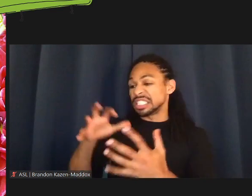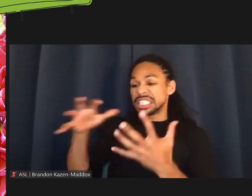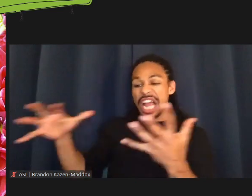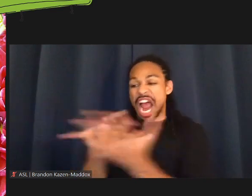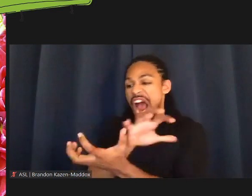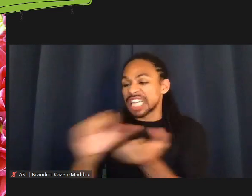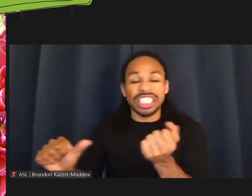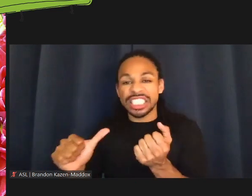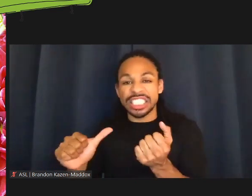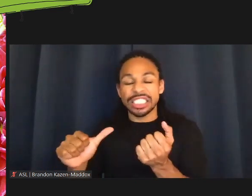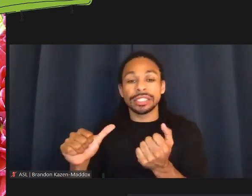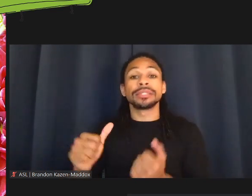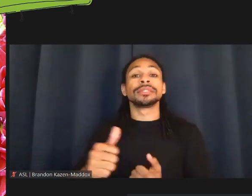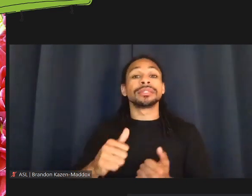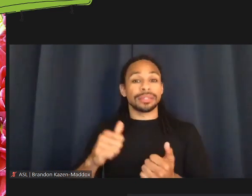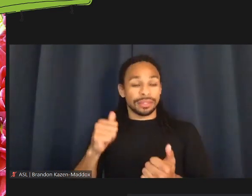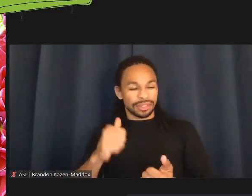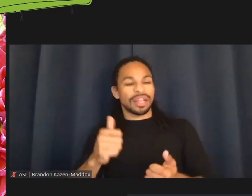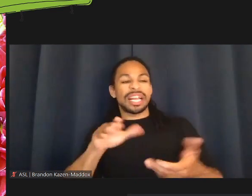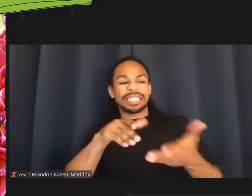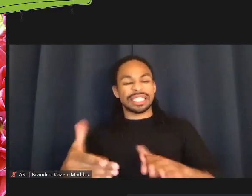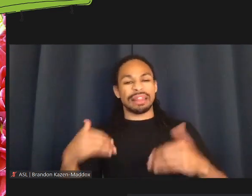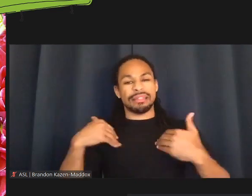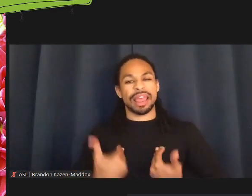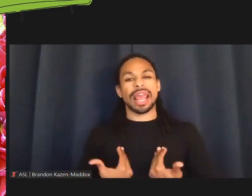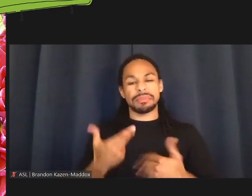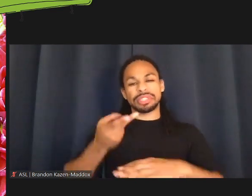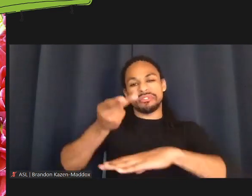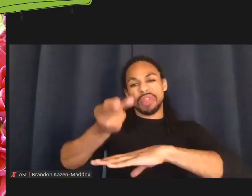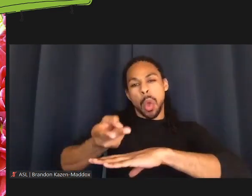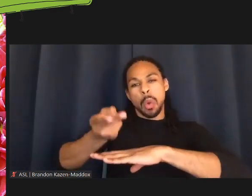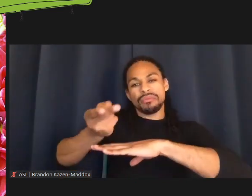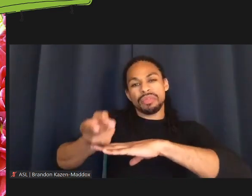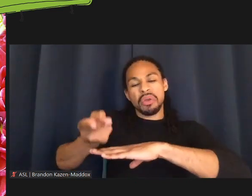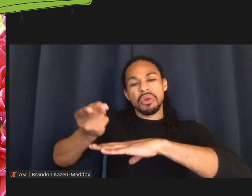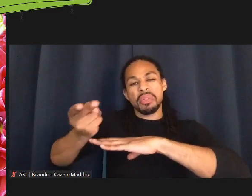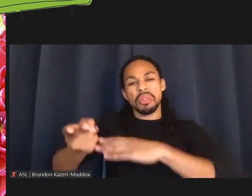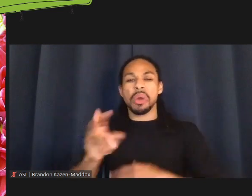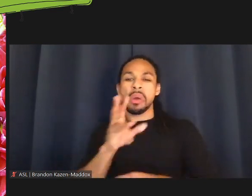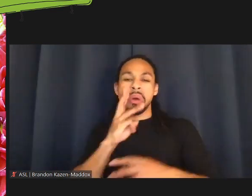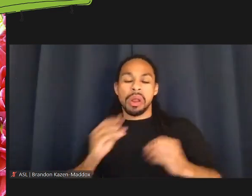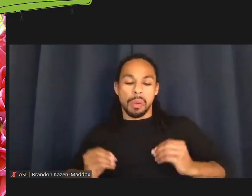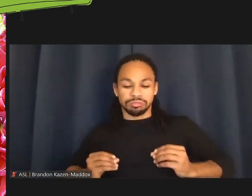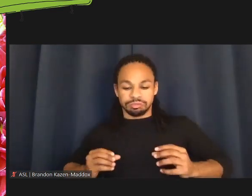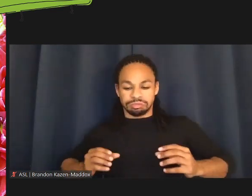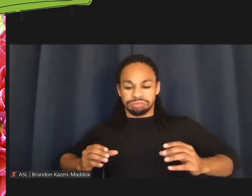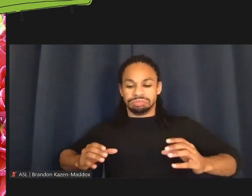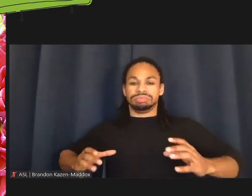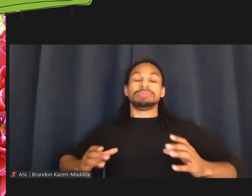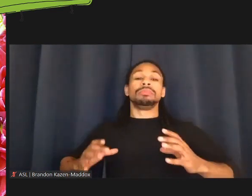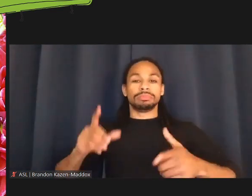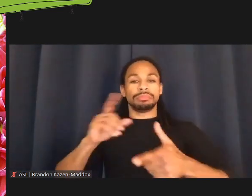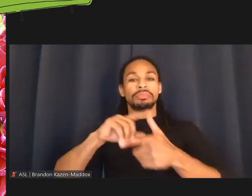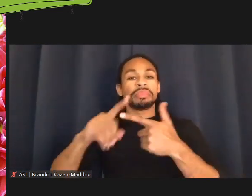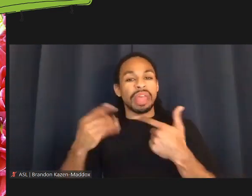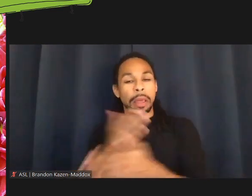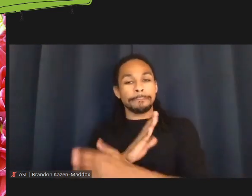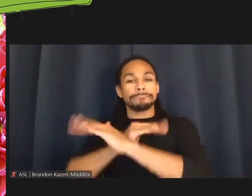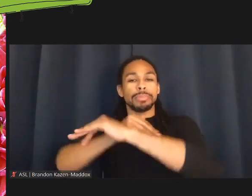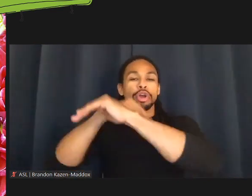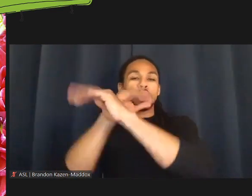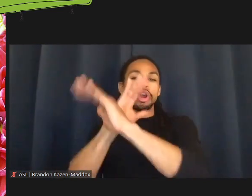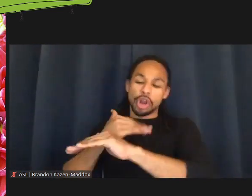replaces air in the lungs. Body, carcass, corpse. Larger carrion eventually join foodfall